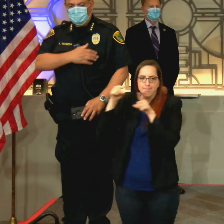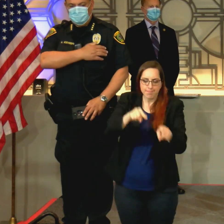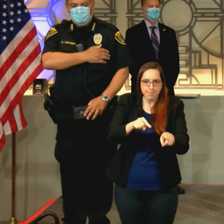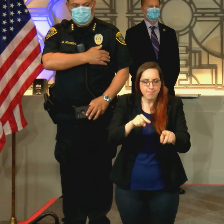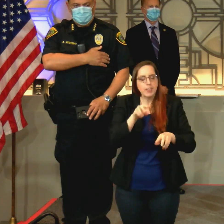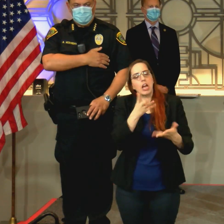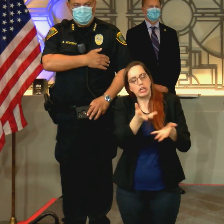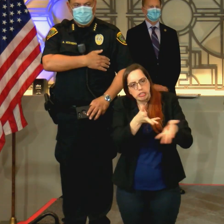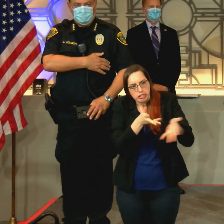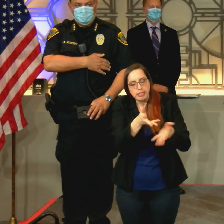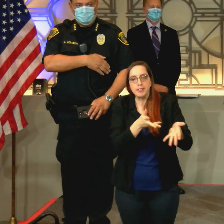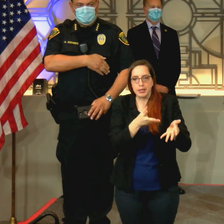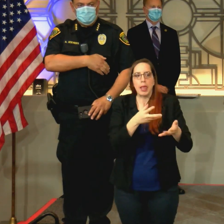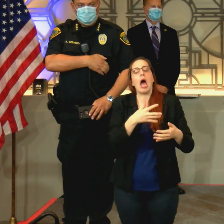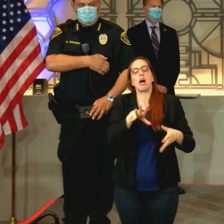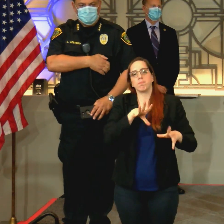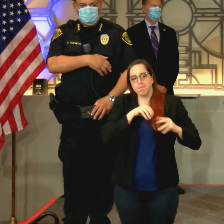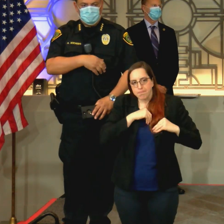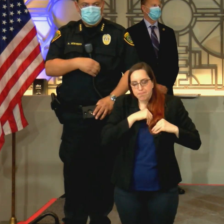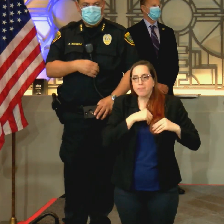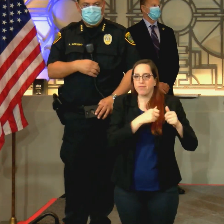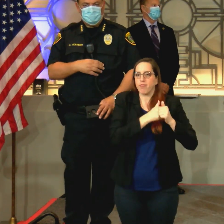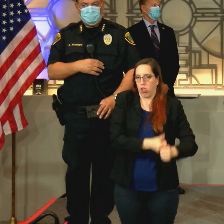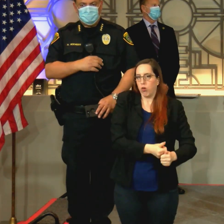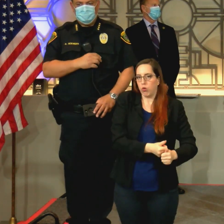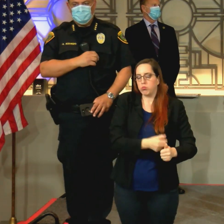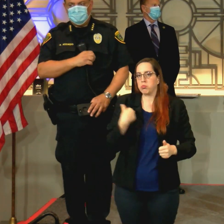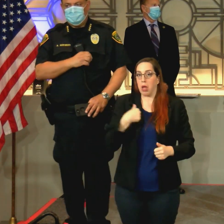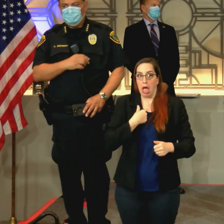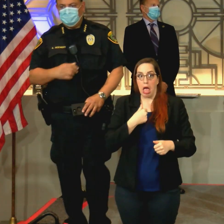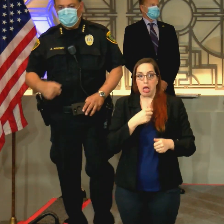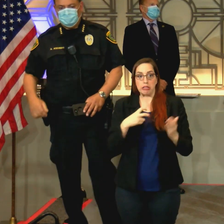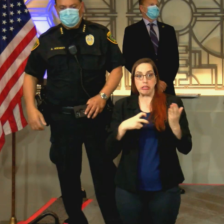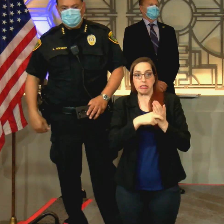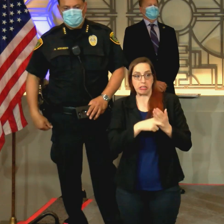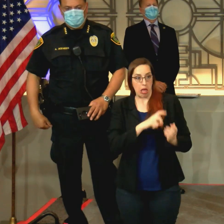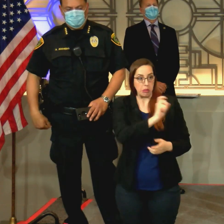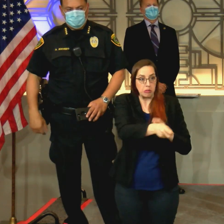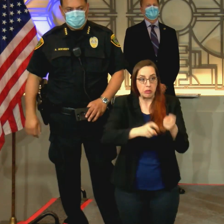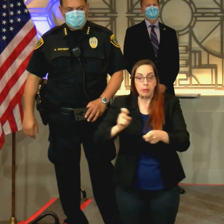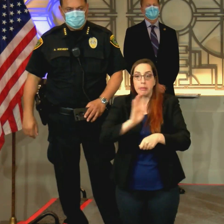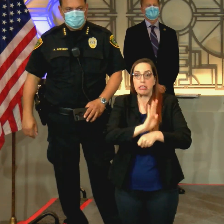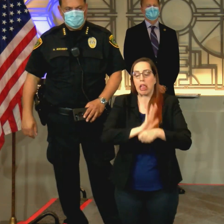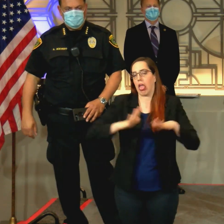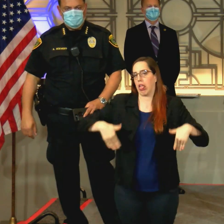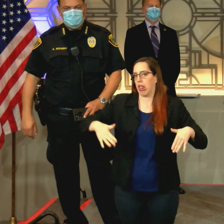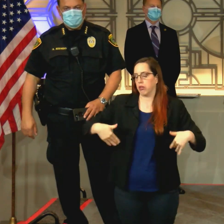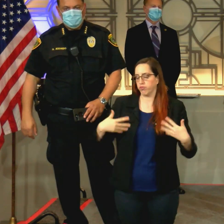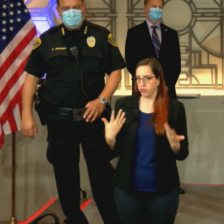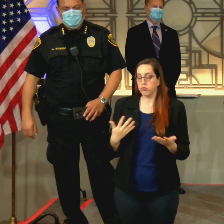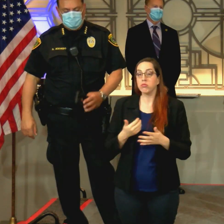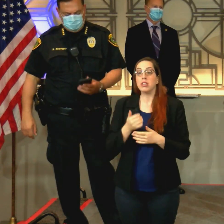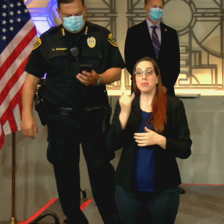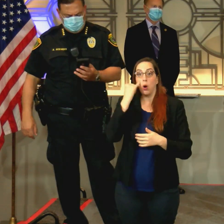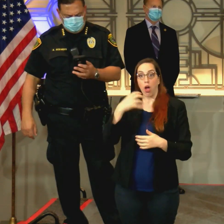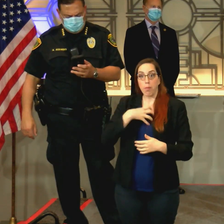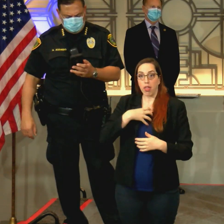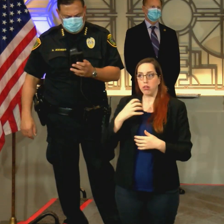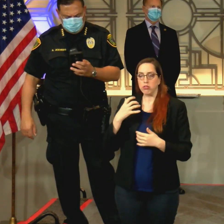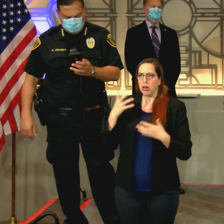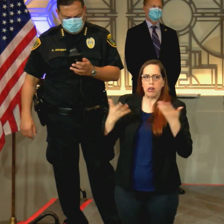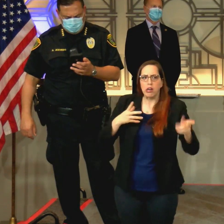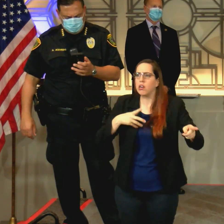comply with the order. We have not cited any business at this point. Any reports should go through